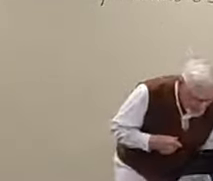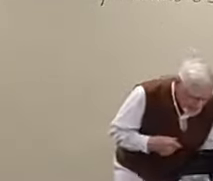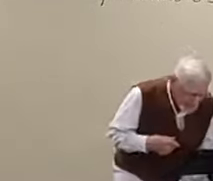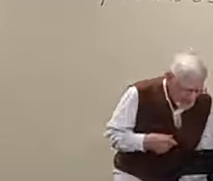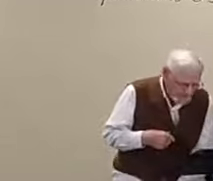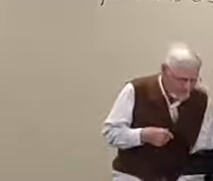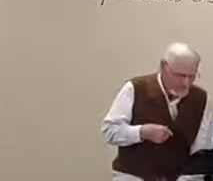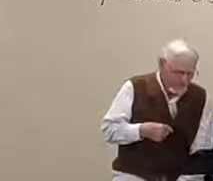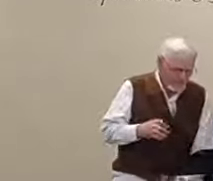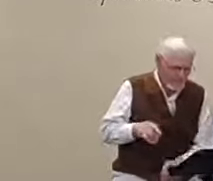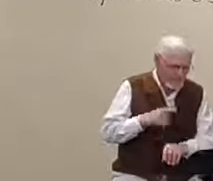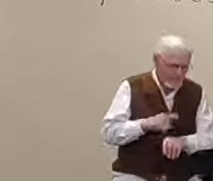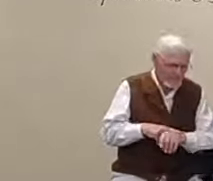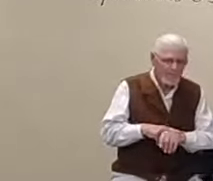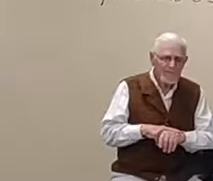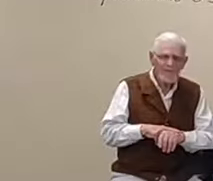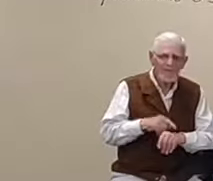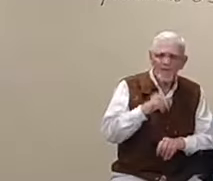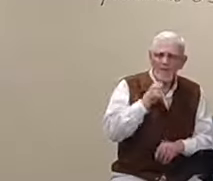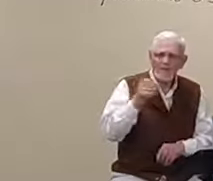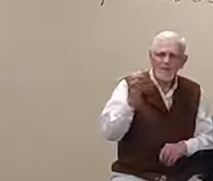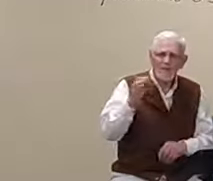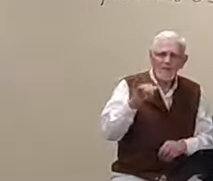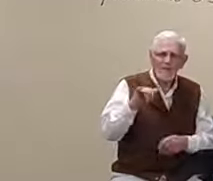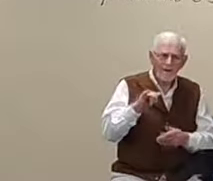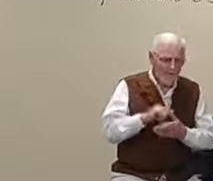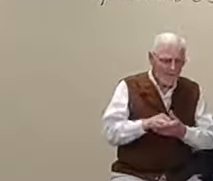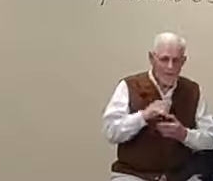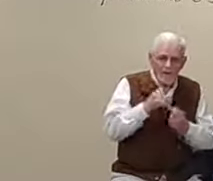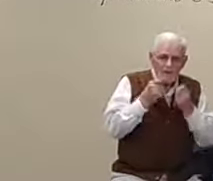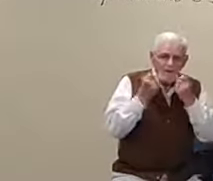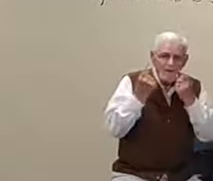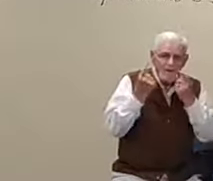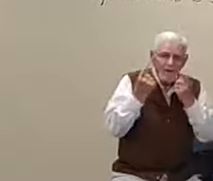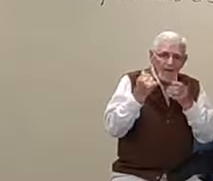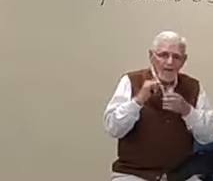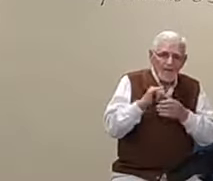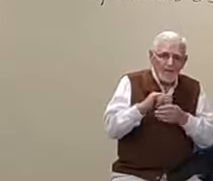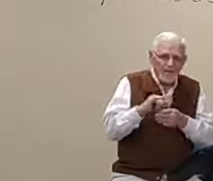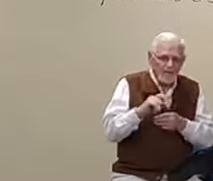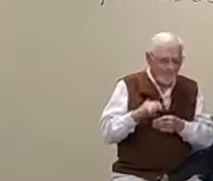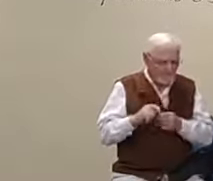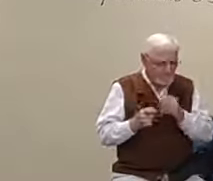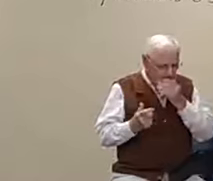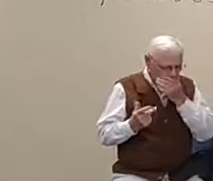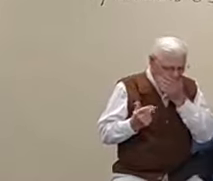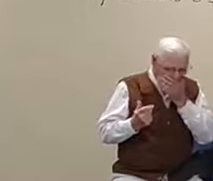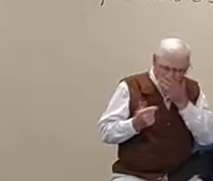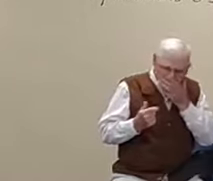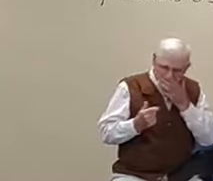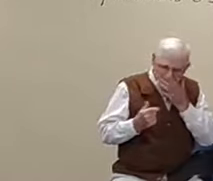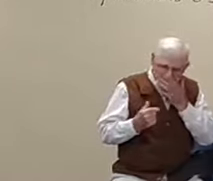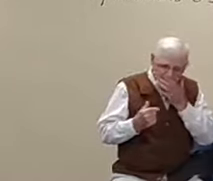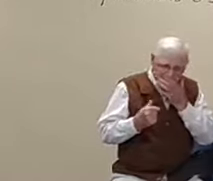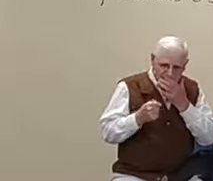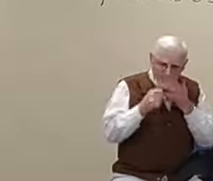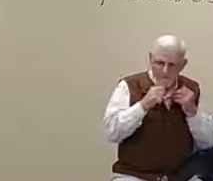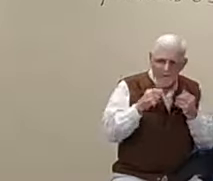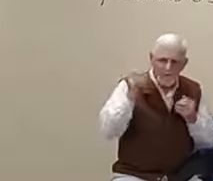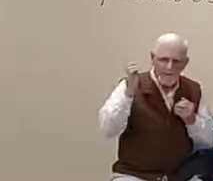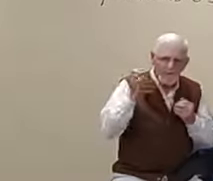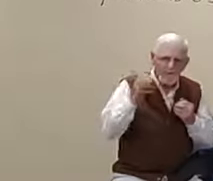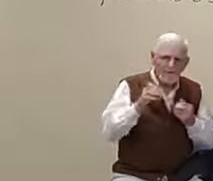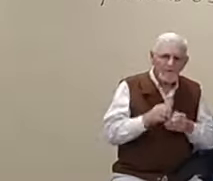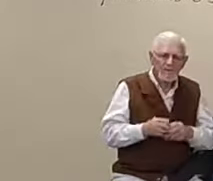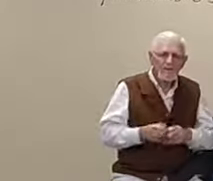would preach out of this chapter because I didn't understand it. I just don't think you should preach above your experience